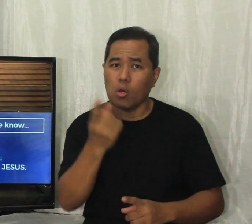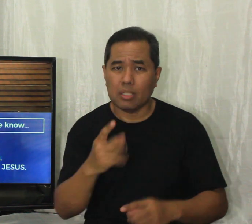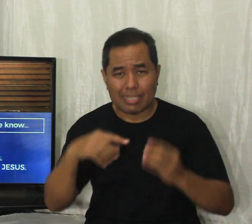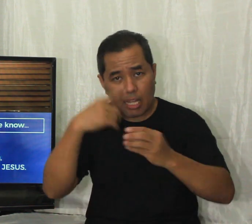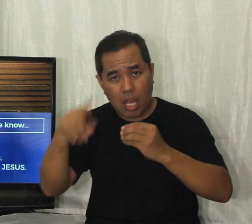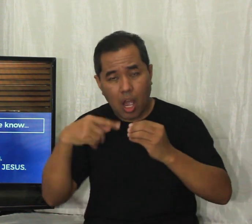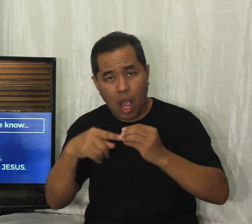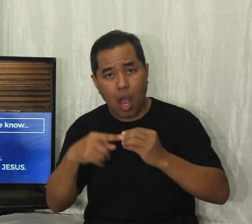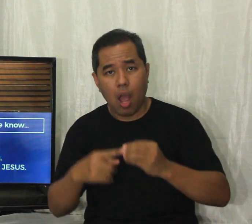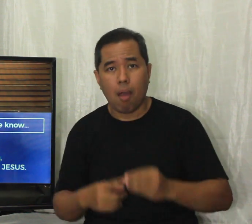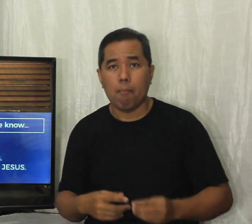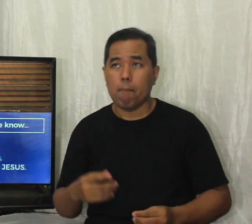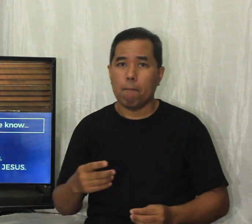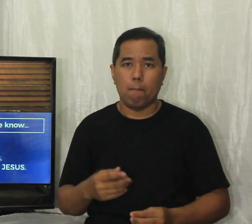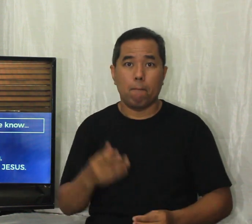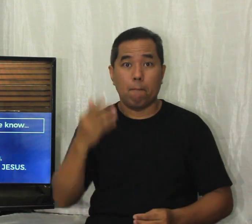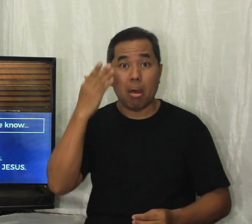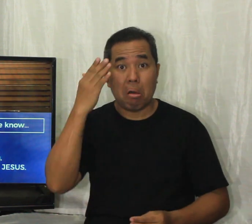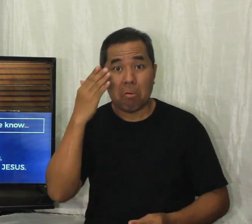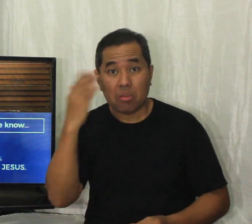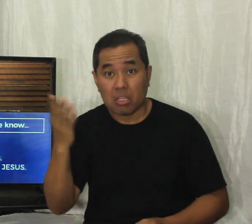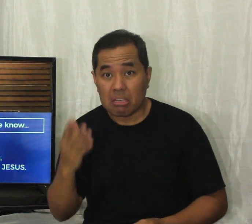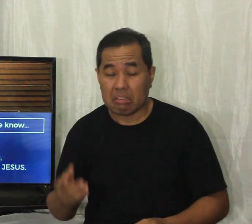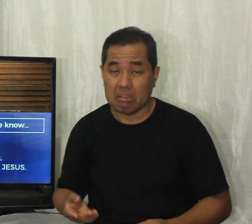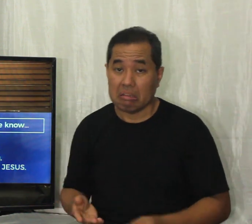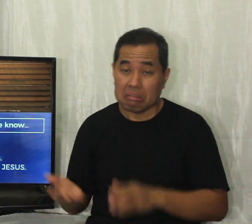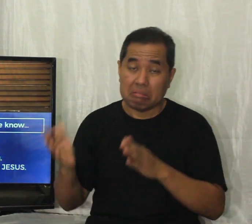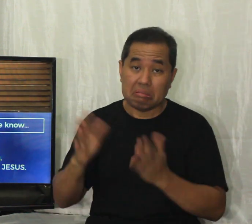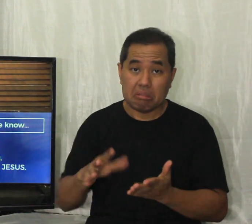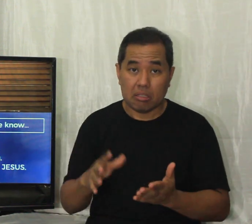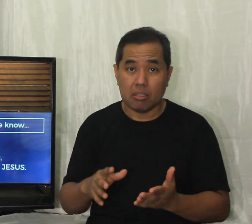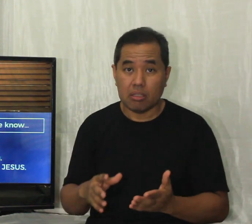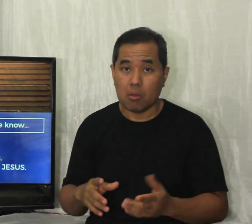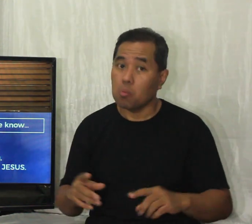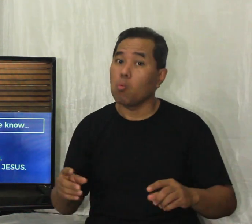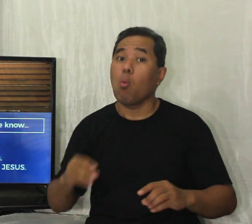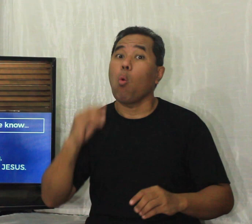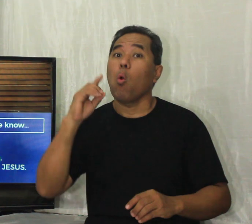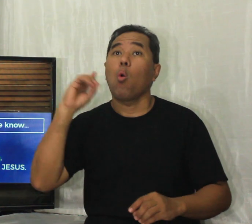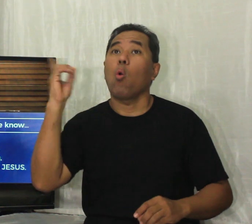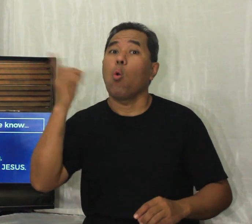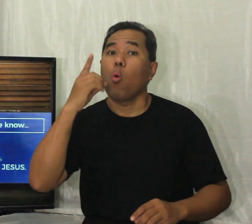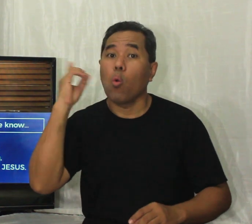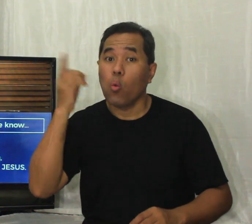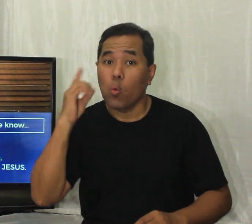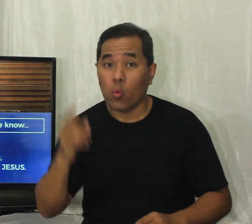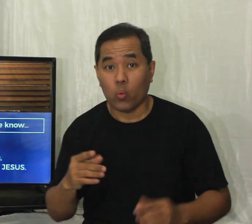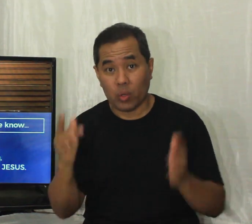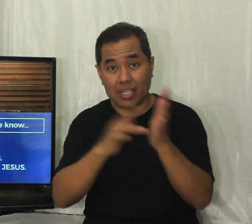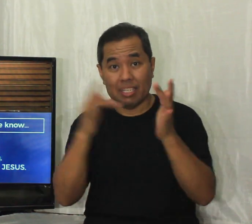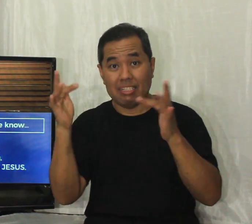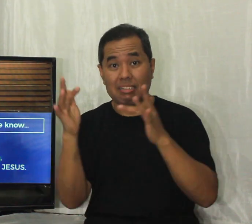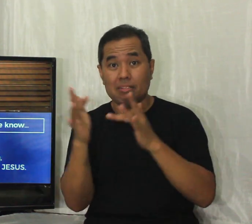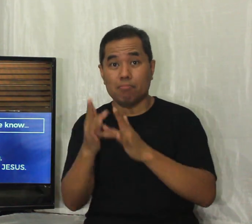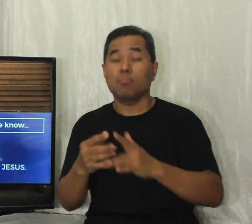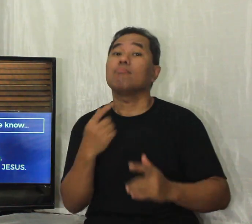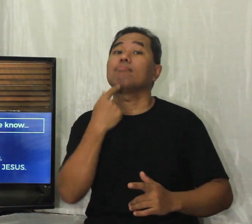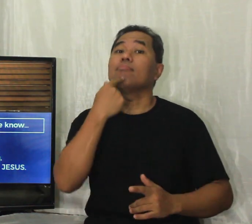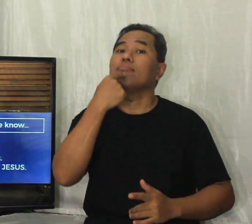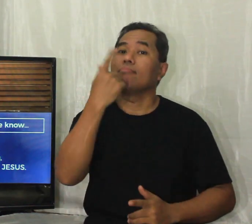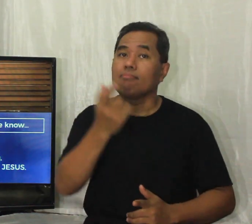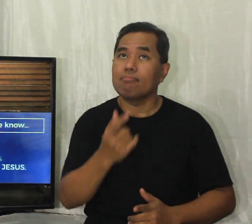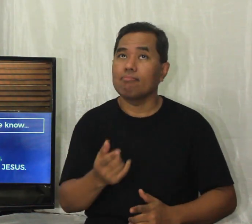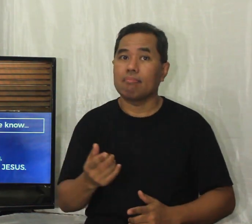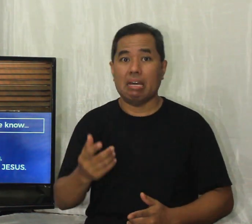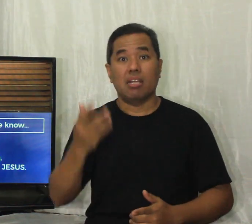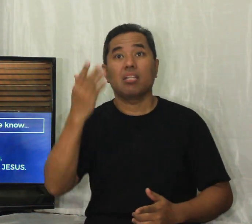Jesus is the only one who did that. And for me, that is a sign of divinity, divine power and